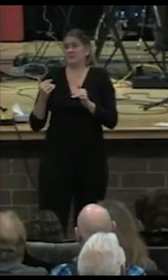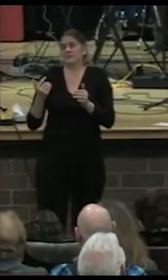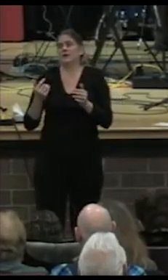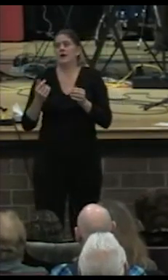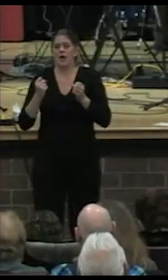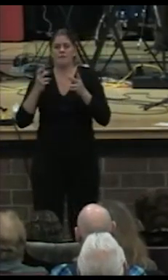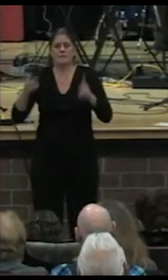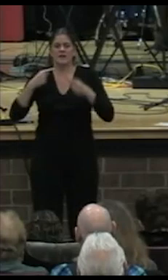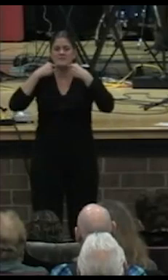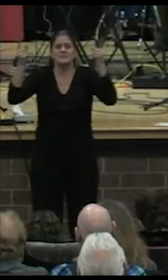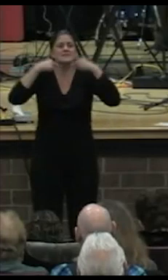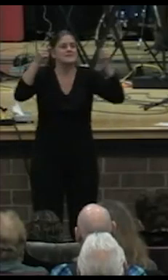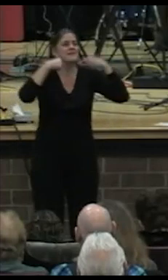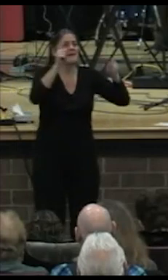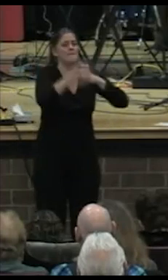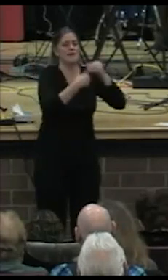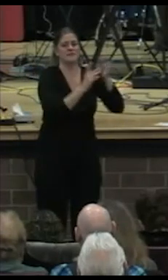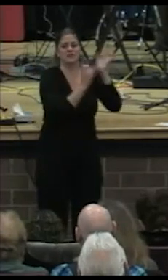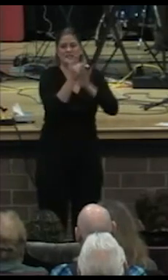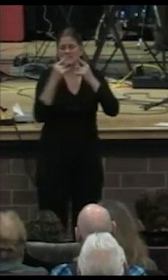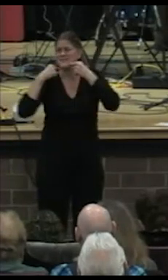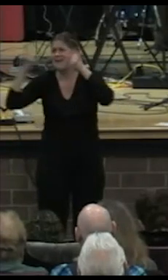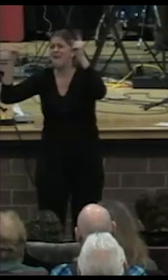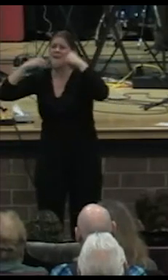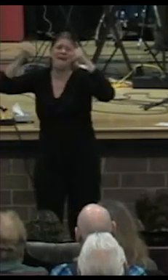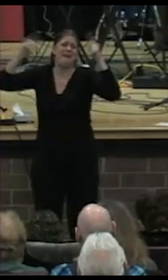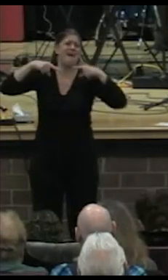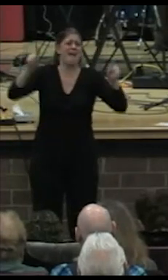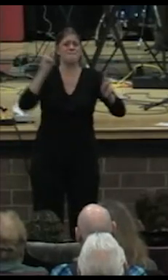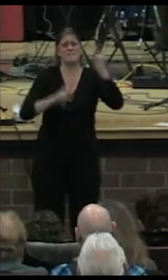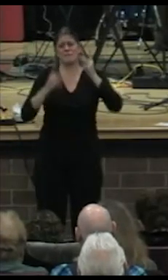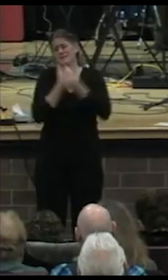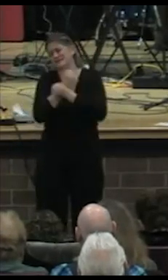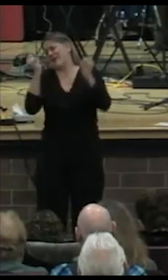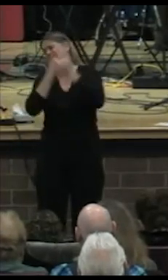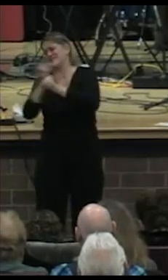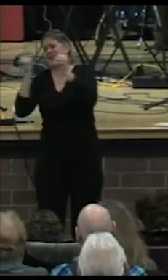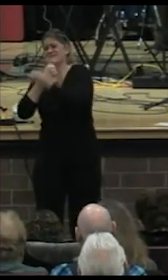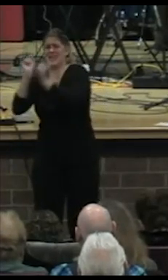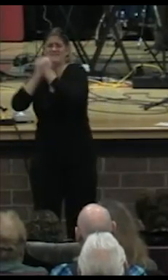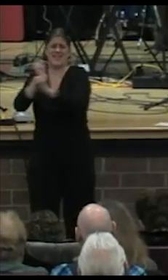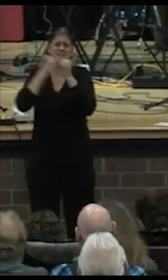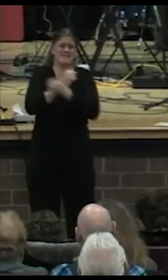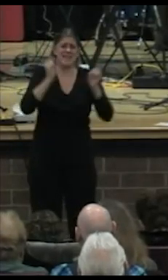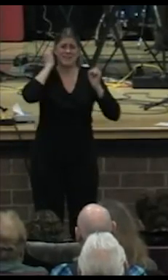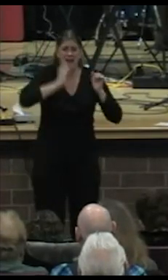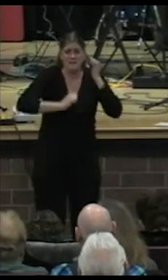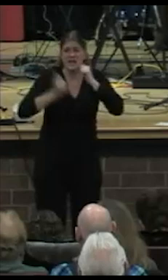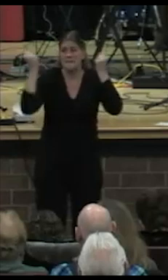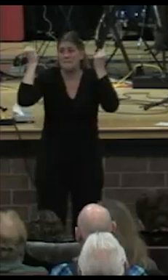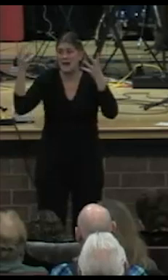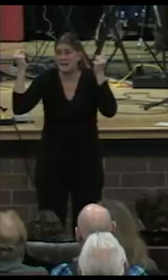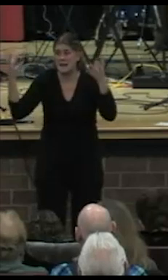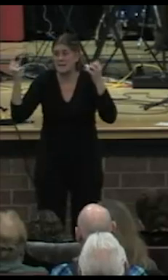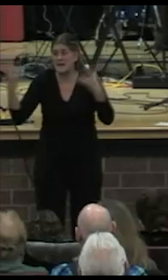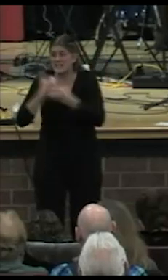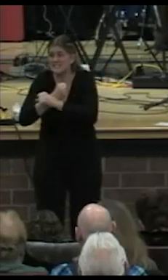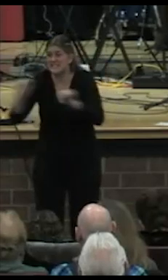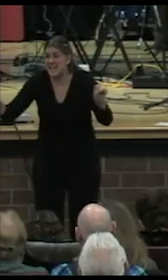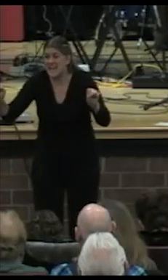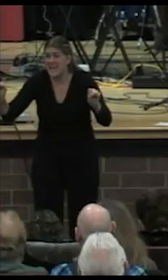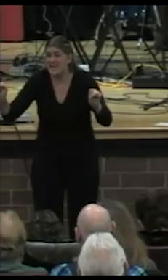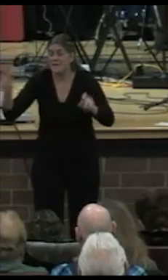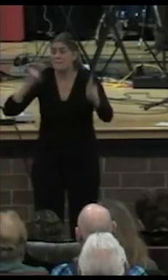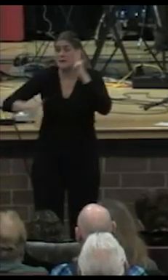Acts 5:14, more and more men and women believed in the Lord and were added to their number. Acts 6:7, the word of God spread and the